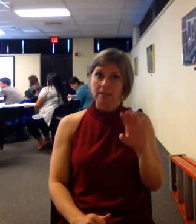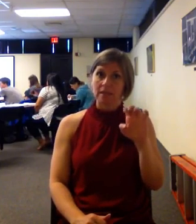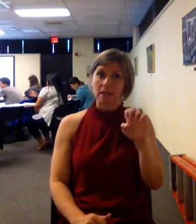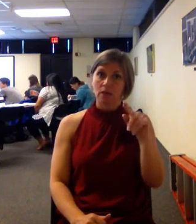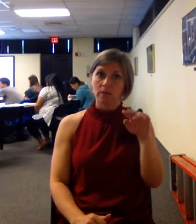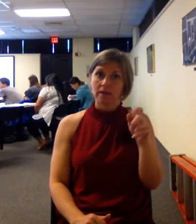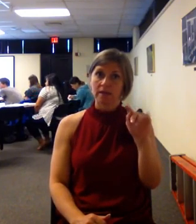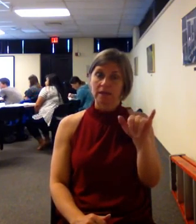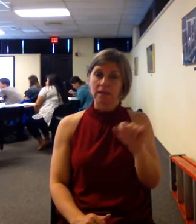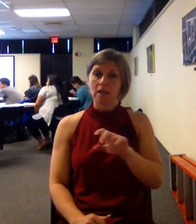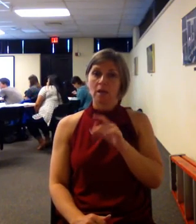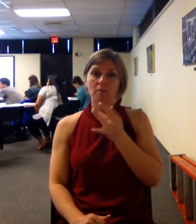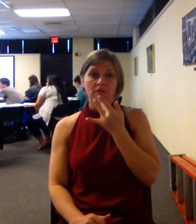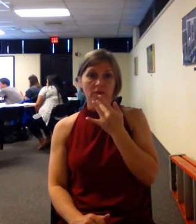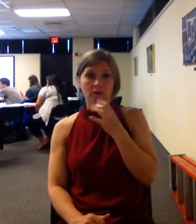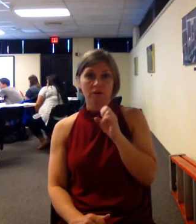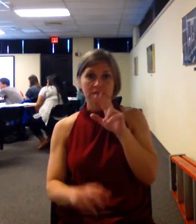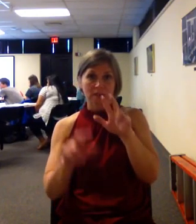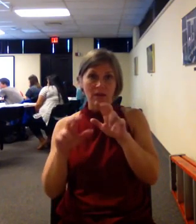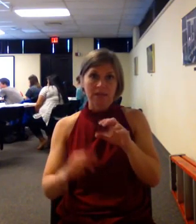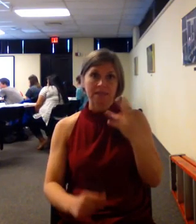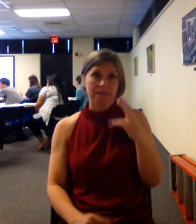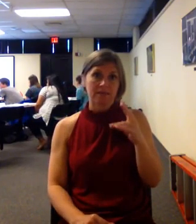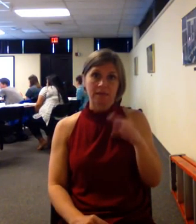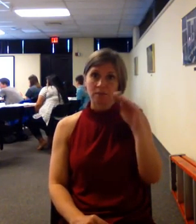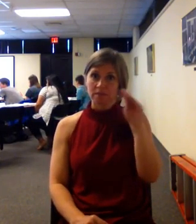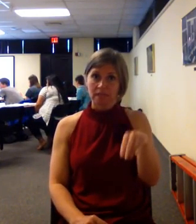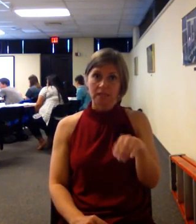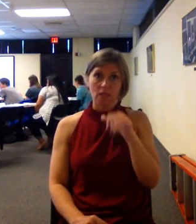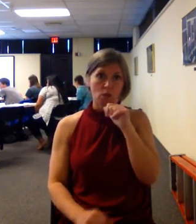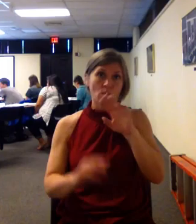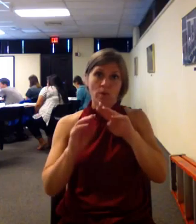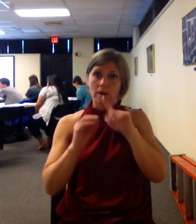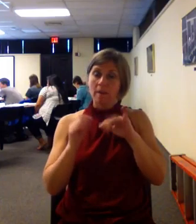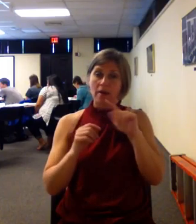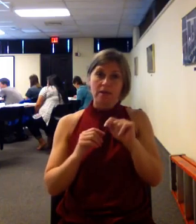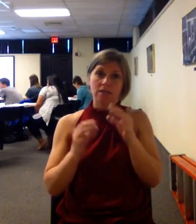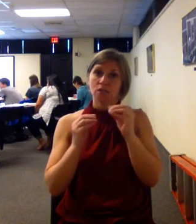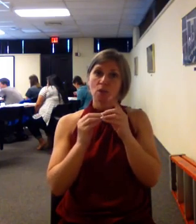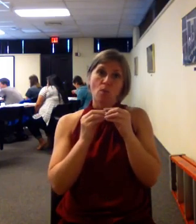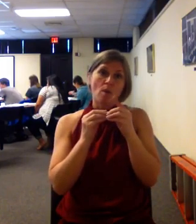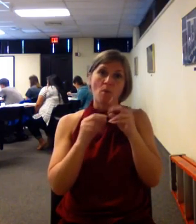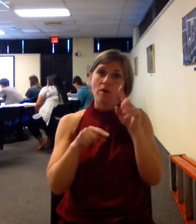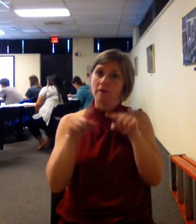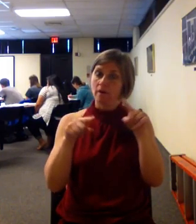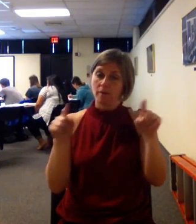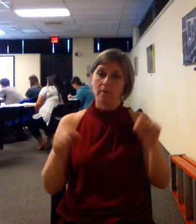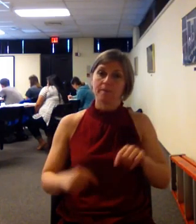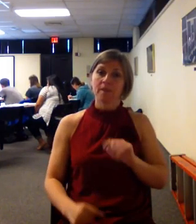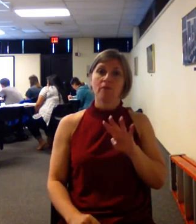stock, 17%. Don't worry about it. It's just throwing in one more variable, but I won't give it to you. Then 46%